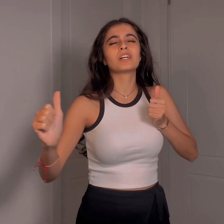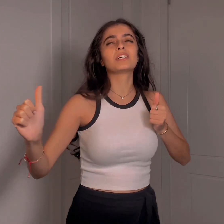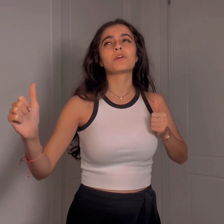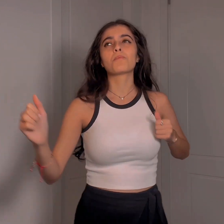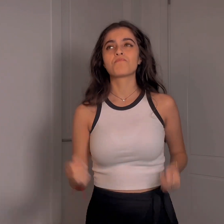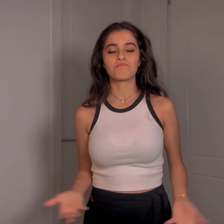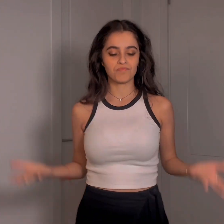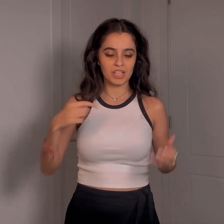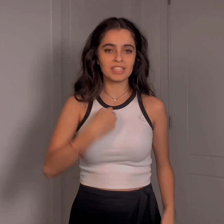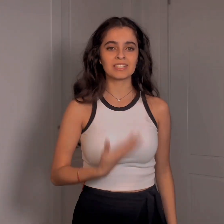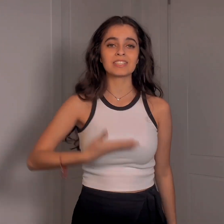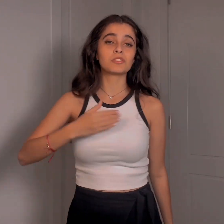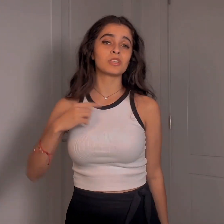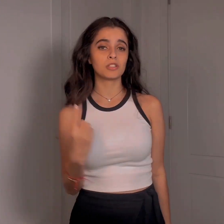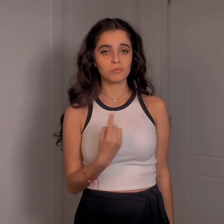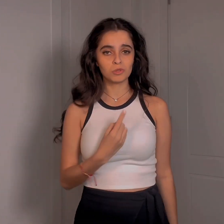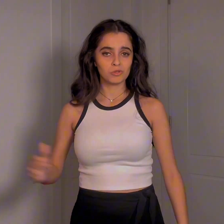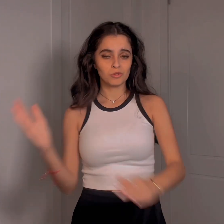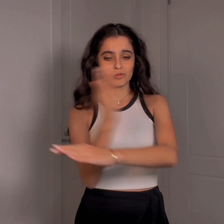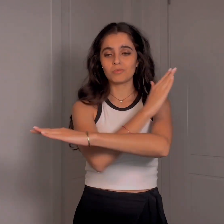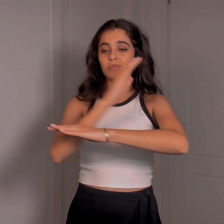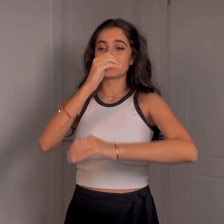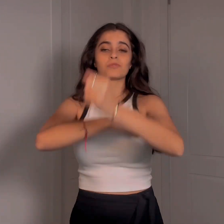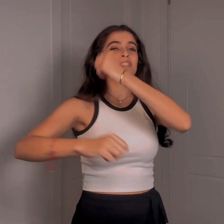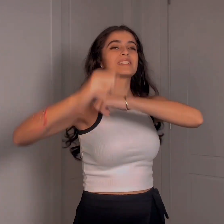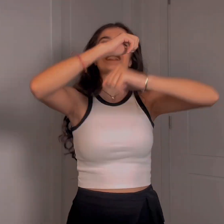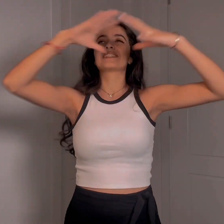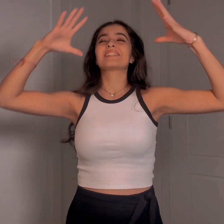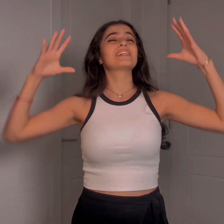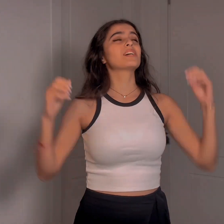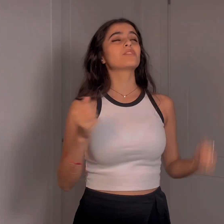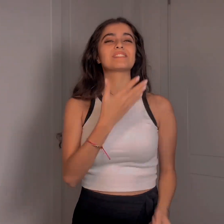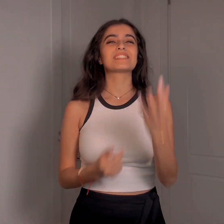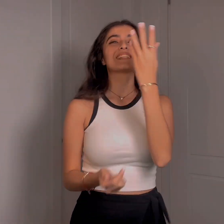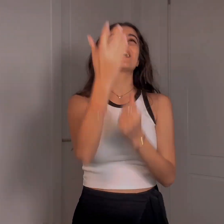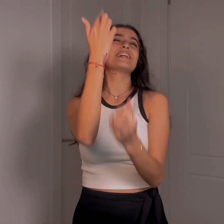far. Here I am alone between the heavens and the